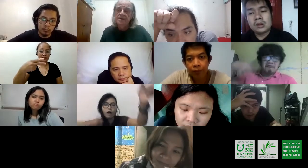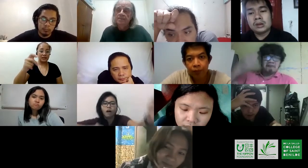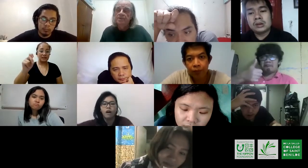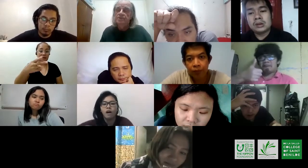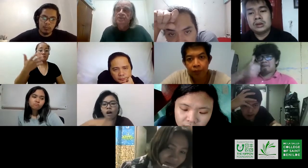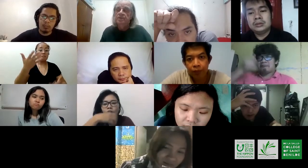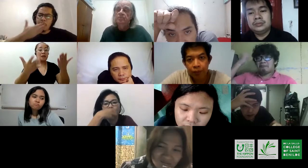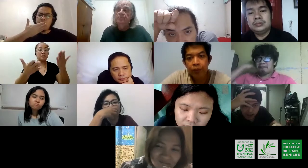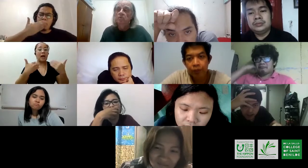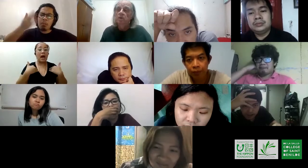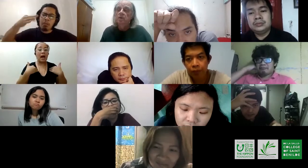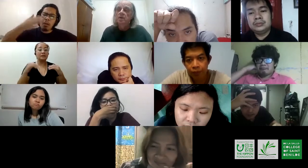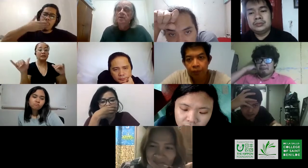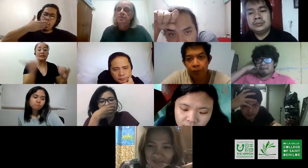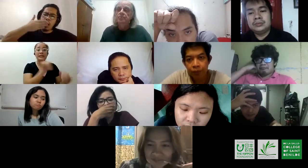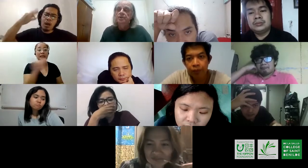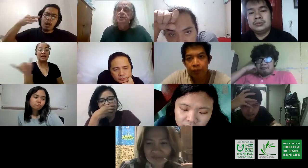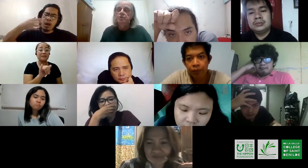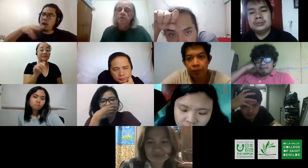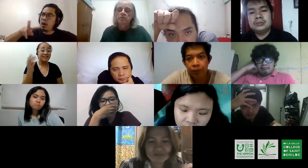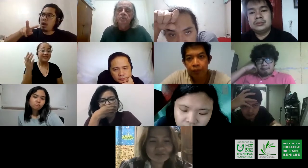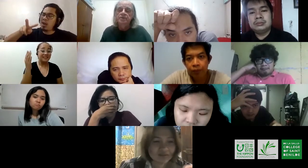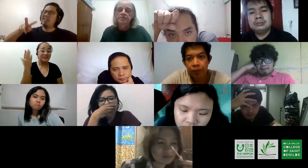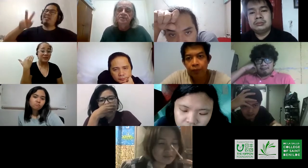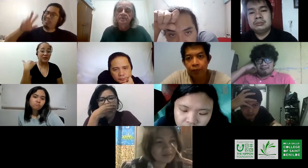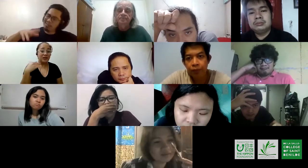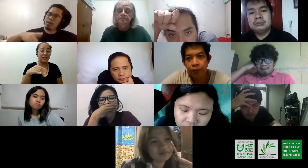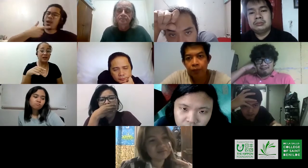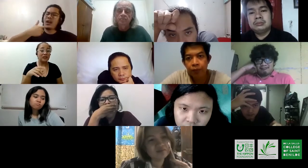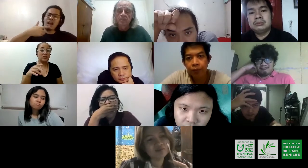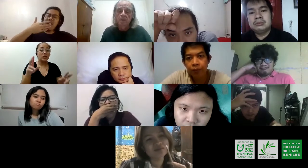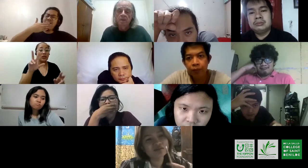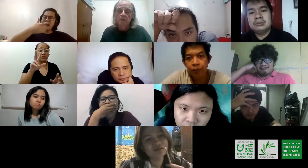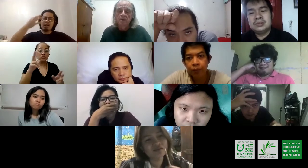the same as we did before, 3 short quizzes.